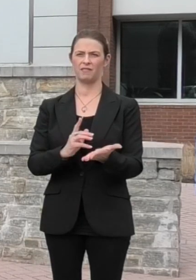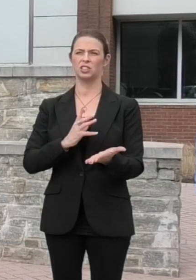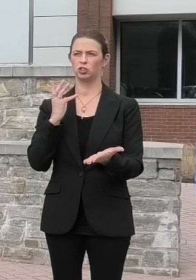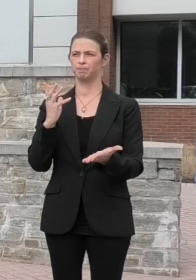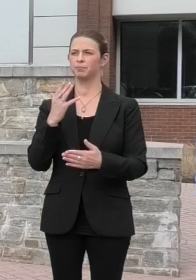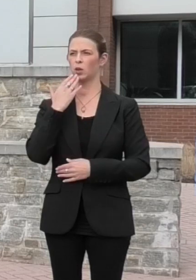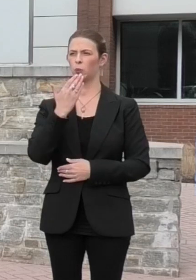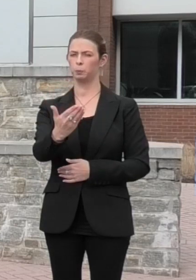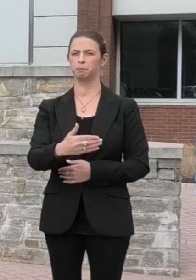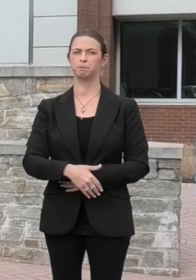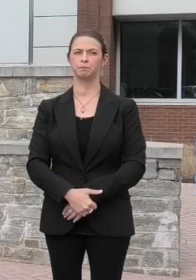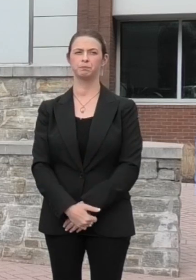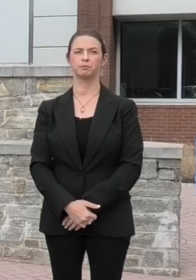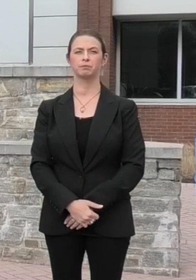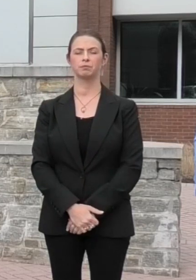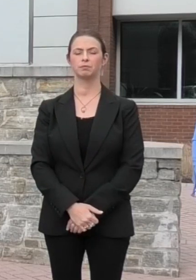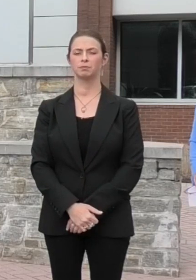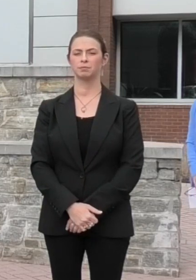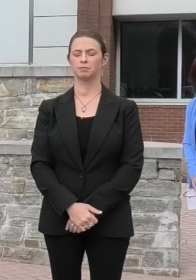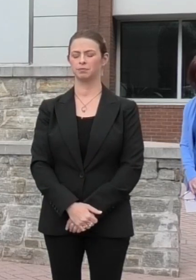Thank you.